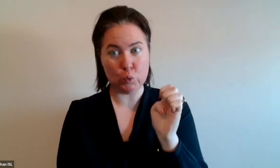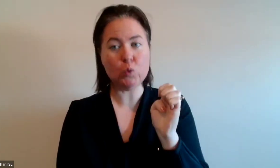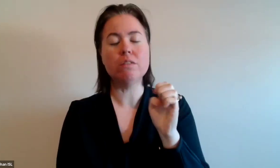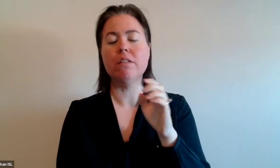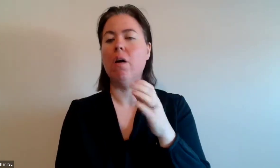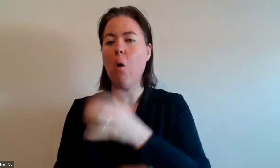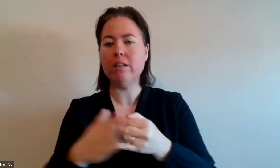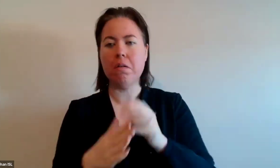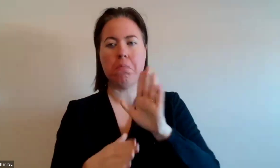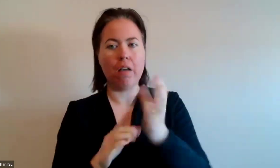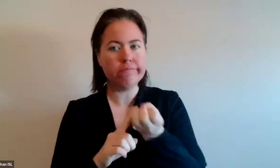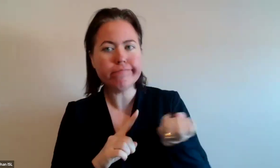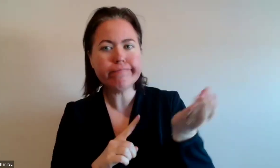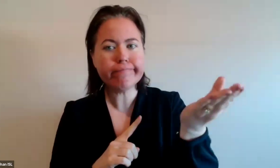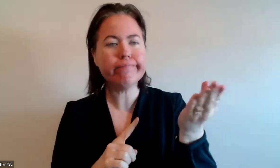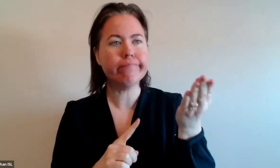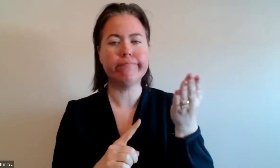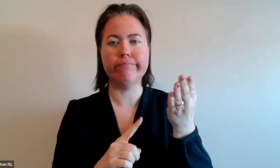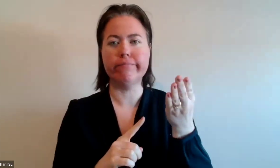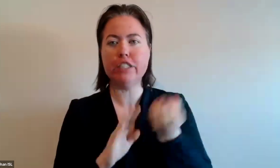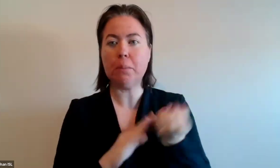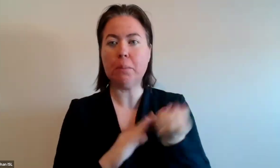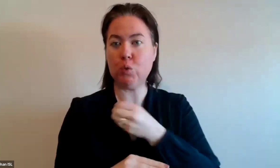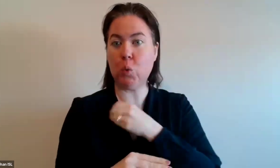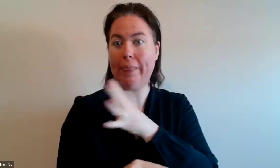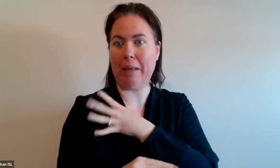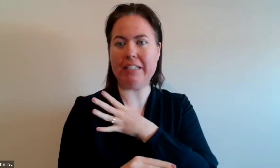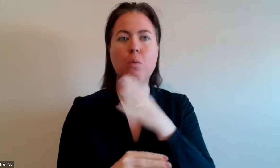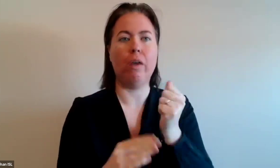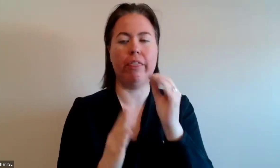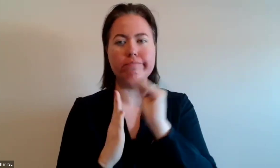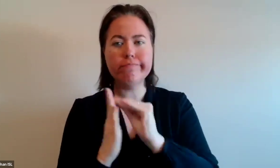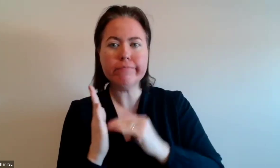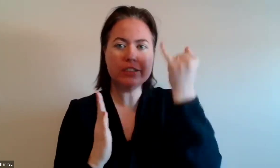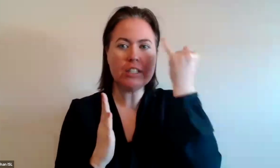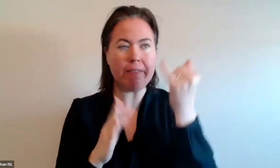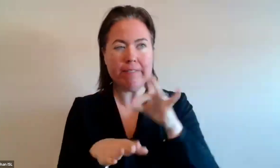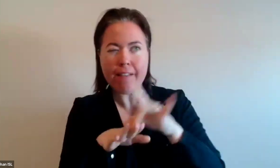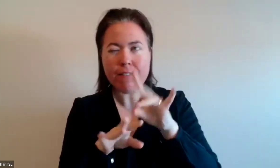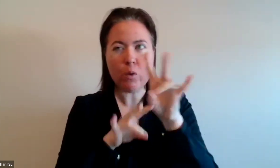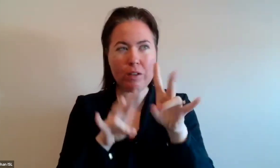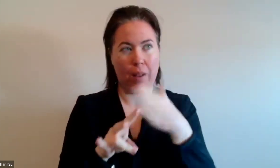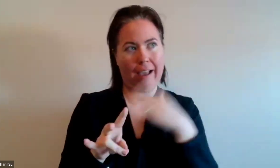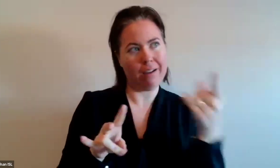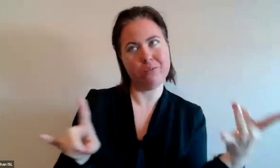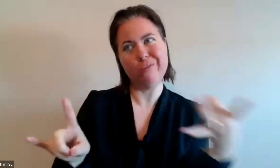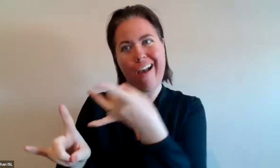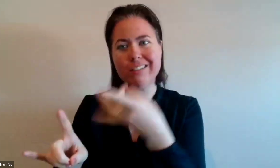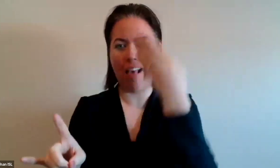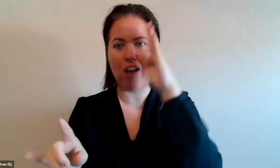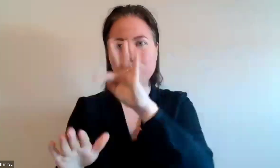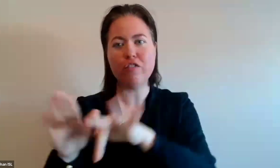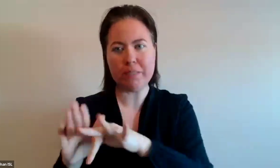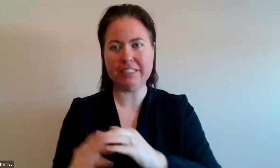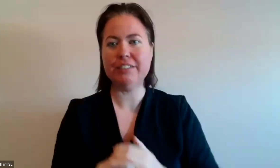their submissions to the committee with their suggestions of what kinds of questions they would like the committee to ask the Irish government.